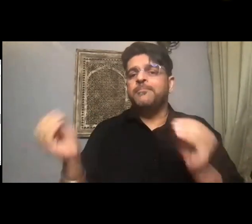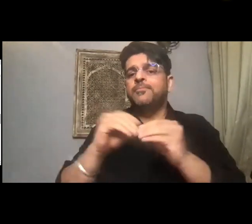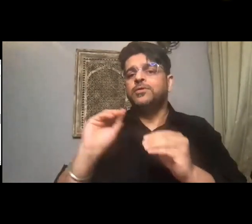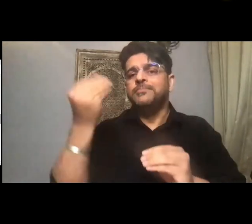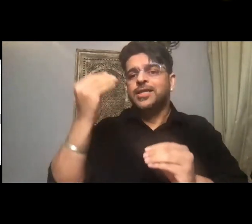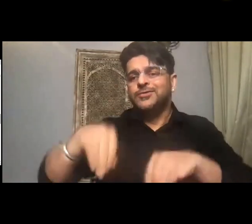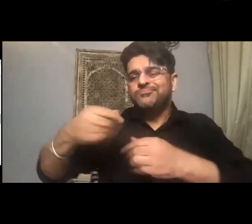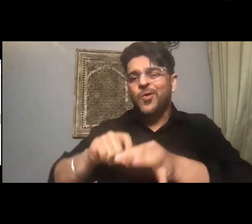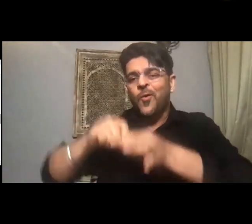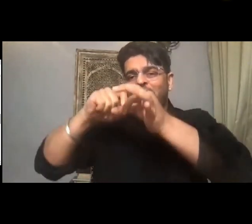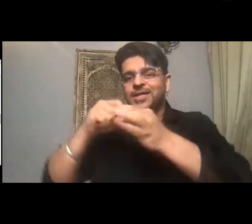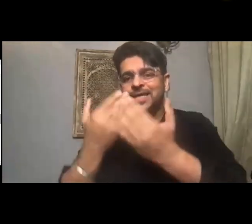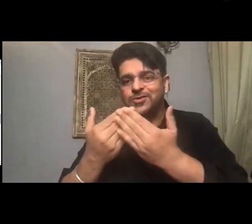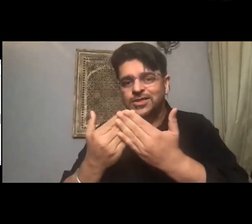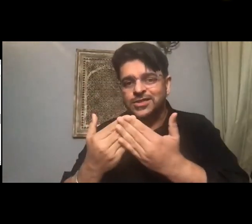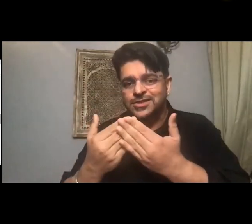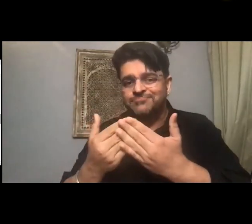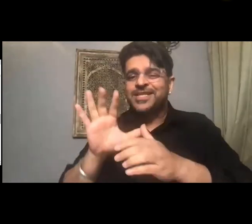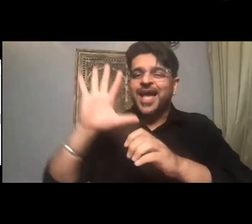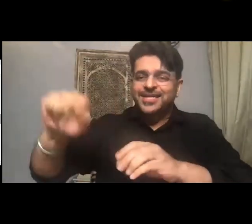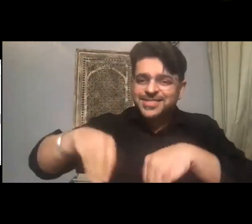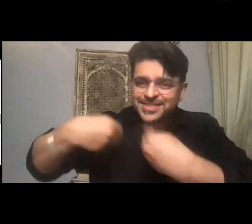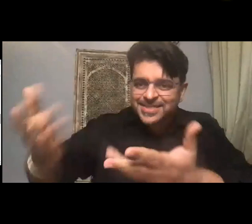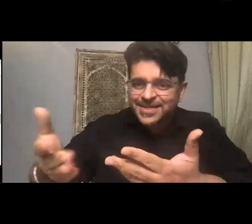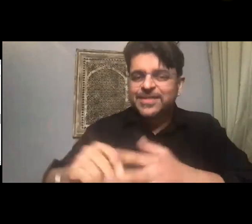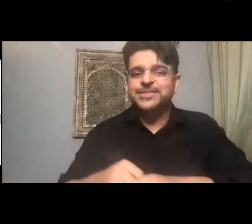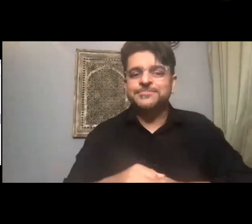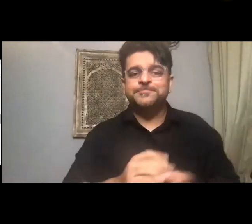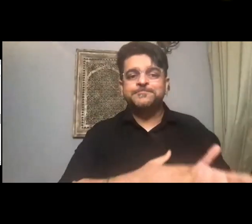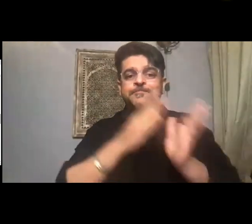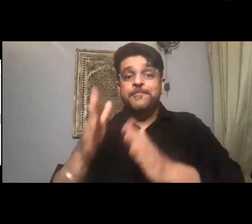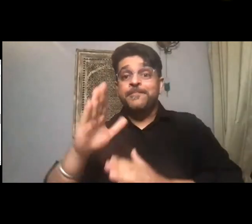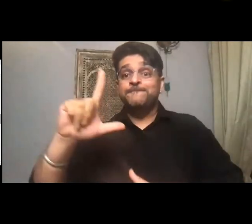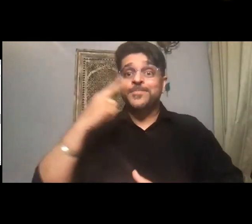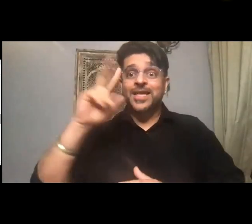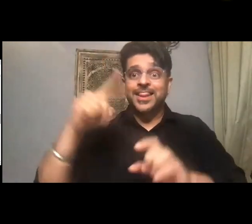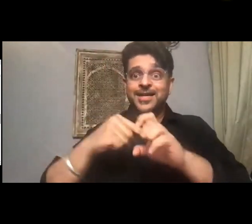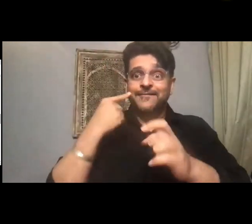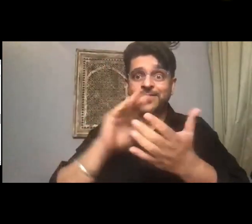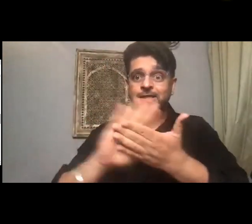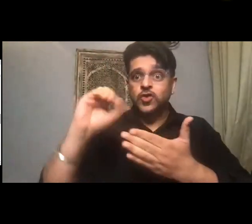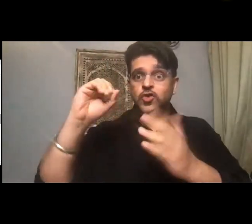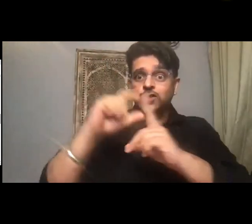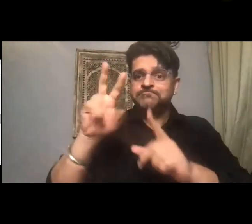education. Schools to become quality education, providing better academic services, access, etc.